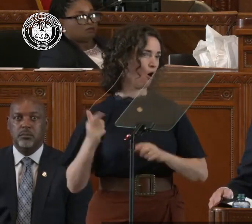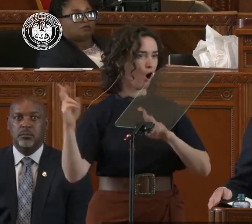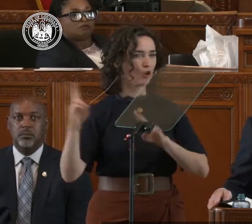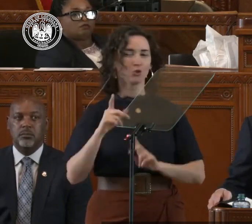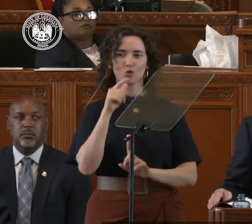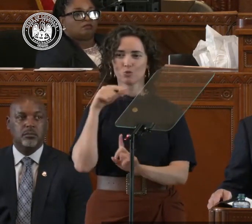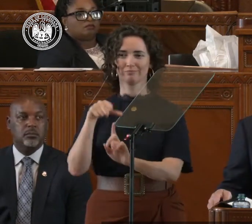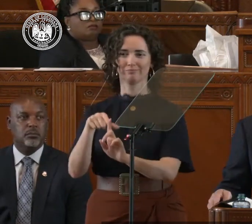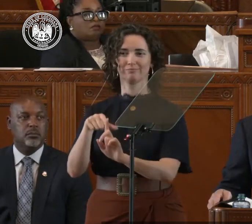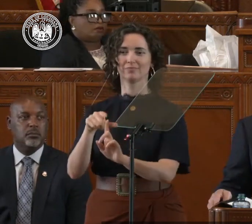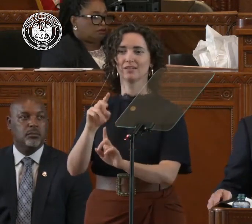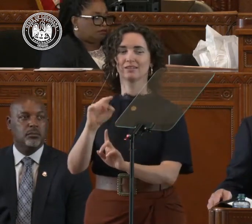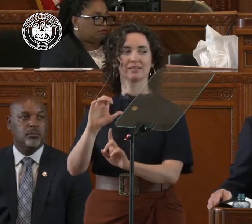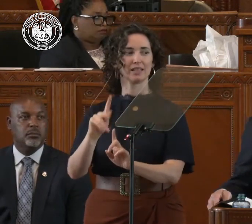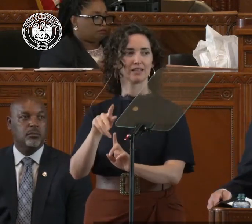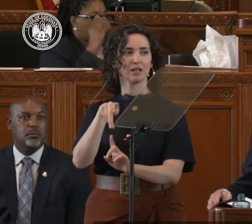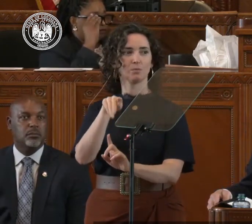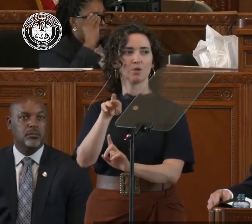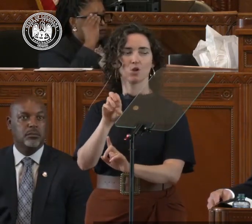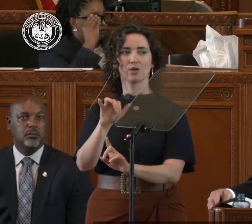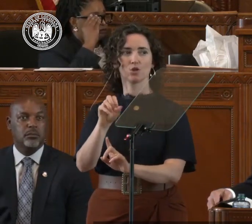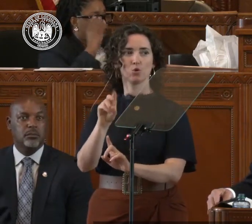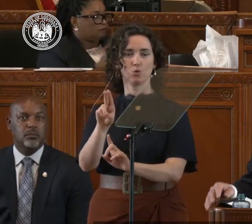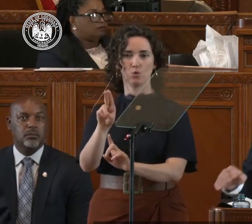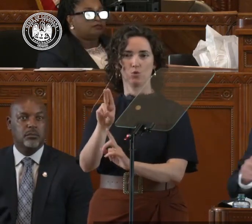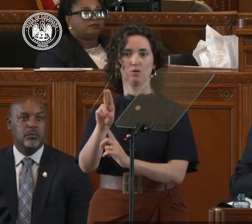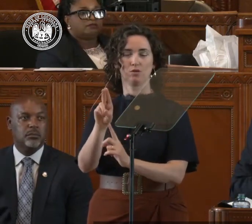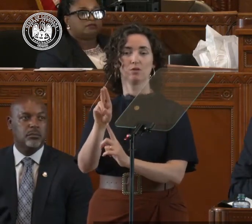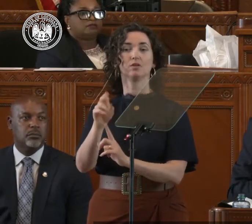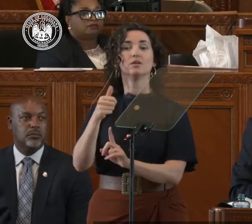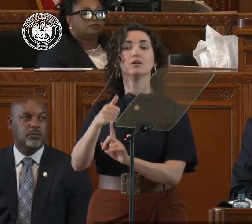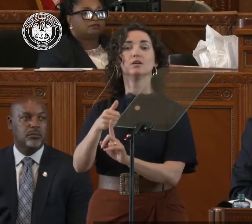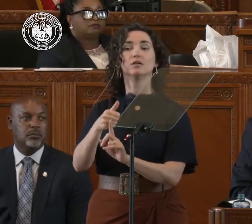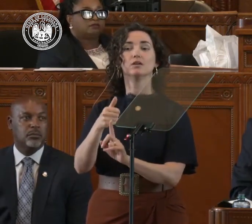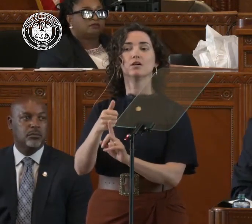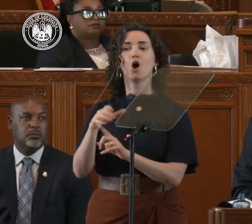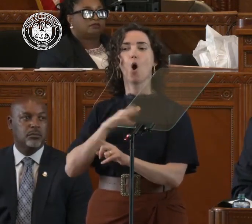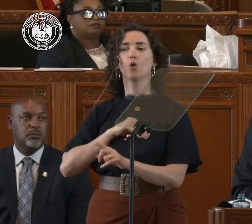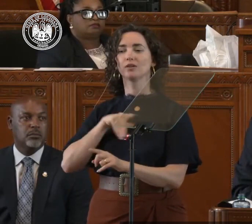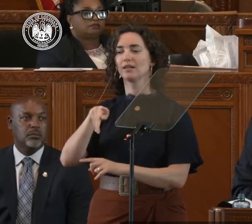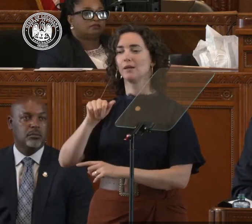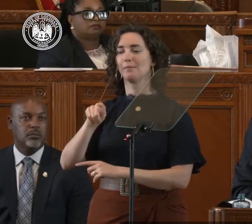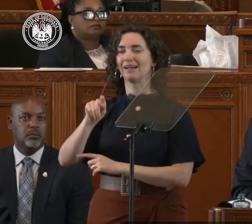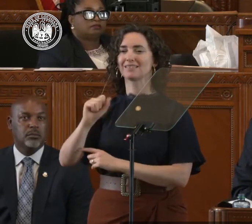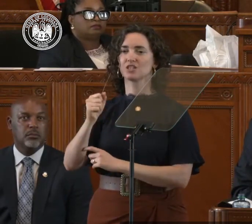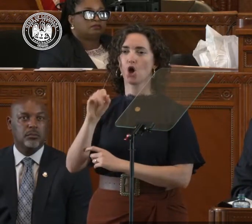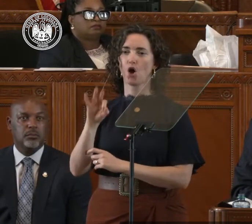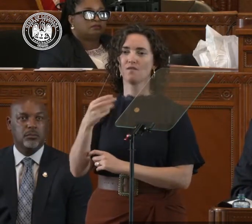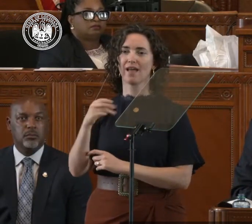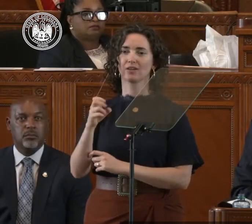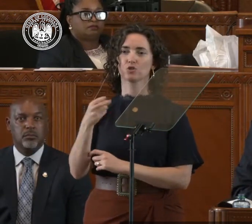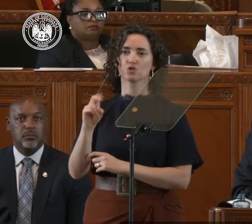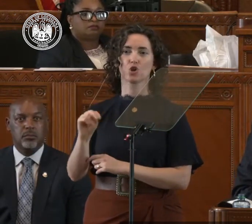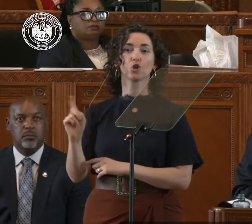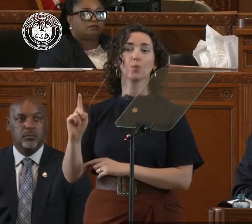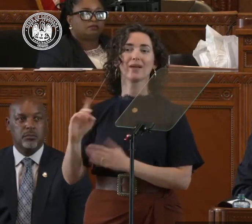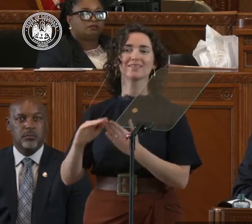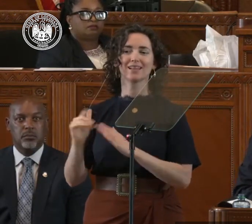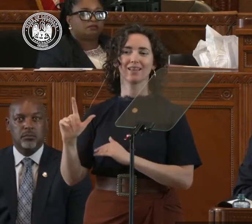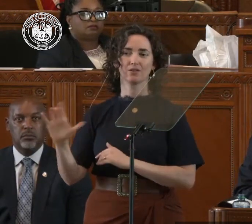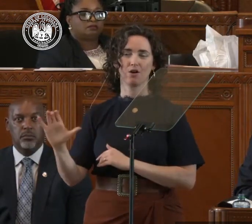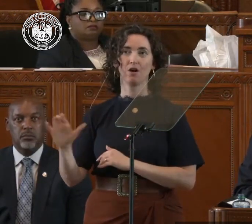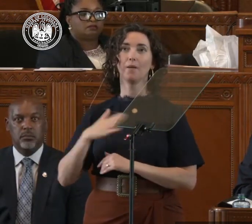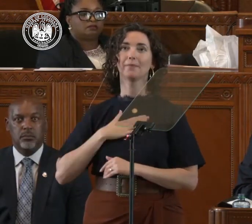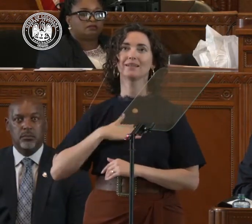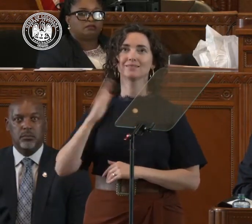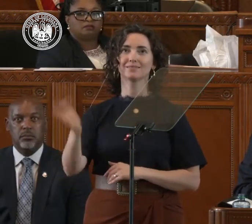joined, by Nick Prieu, the owner of Pat's of Henderson and Lake Charles. And I'm going to ask Nick now to stand and